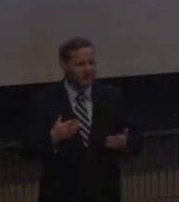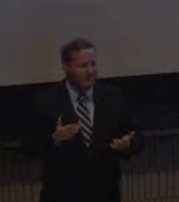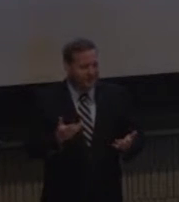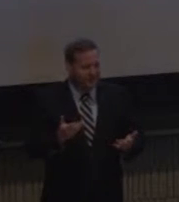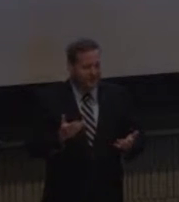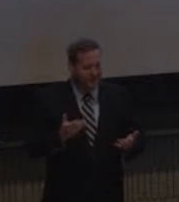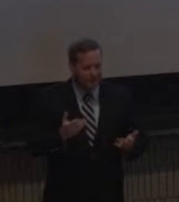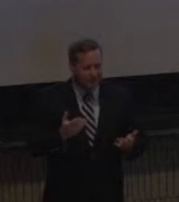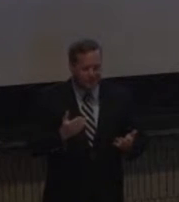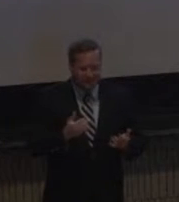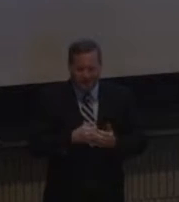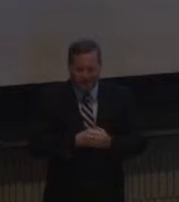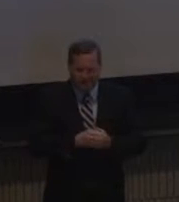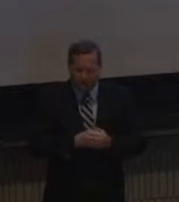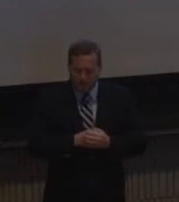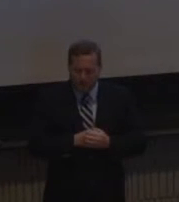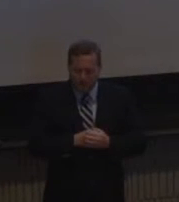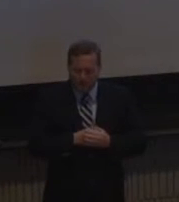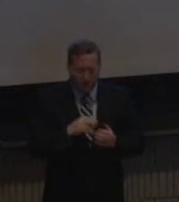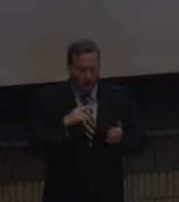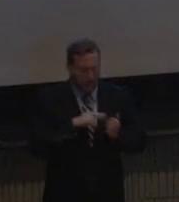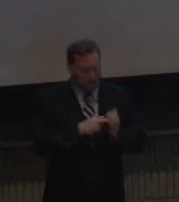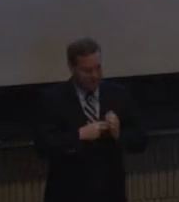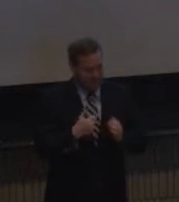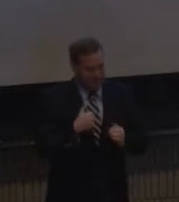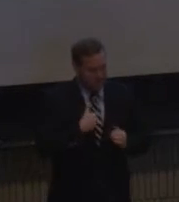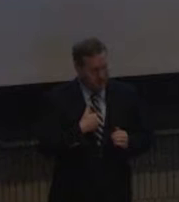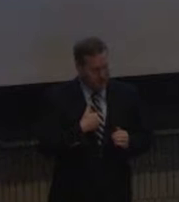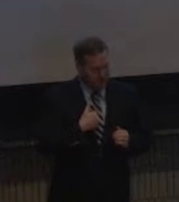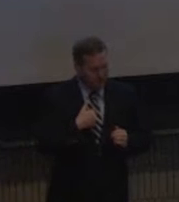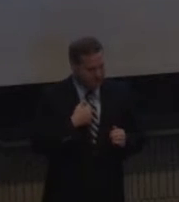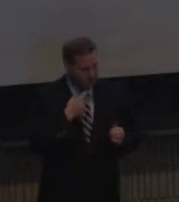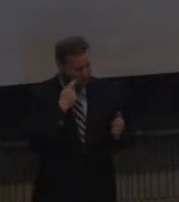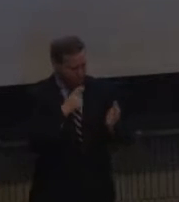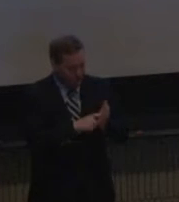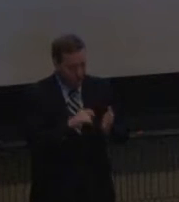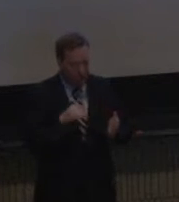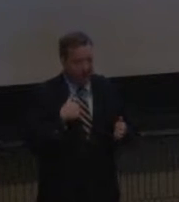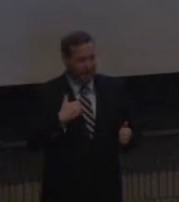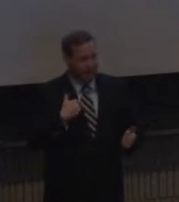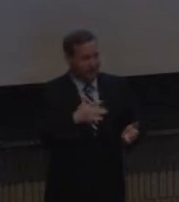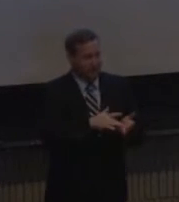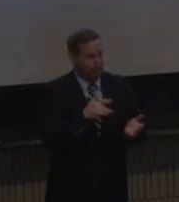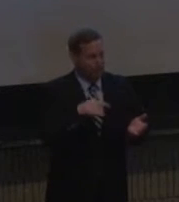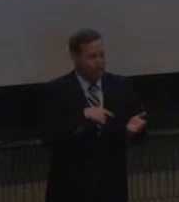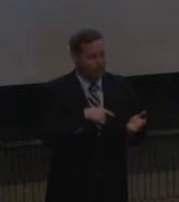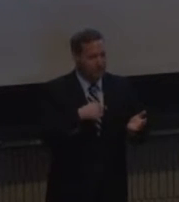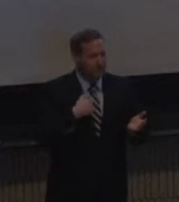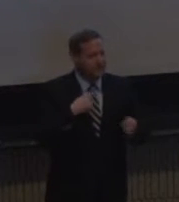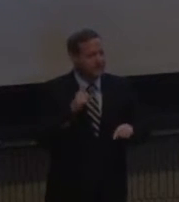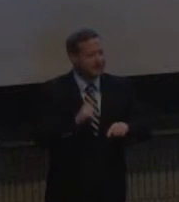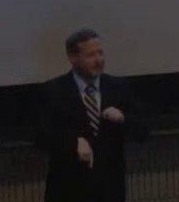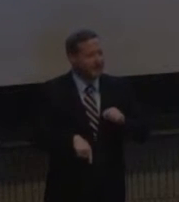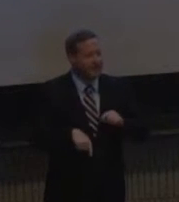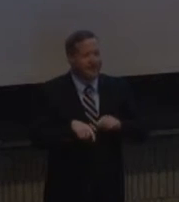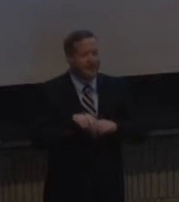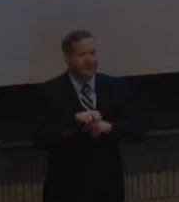When you think of this 1 or 2% over the rest of the globe of deaf people that get to access education,